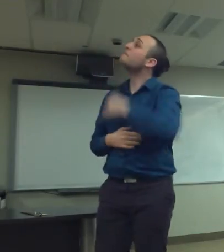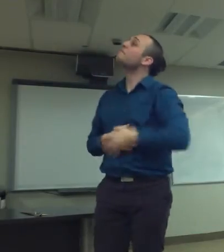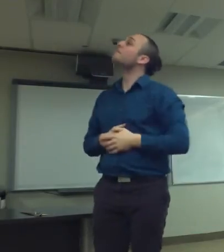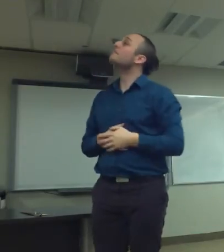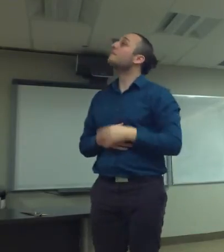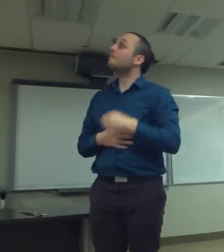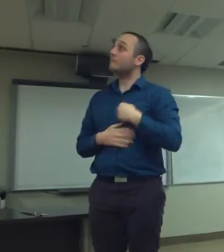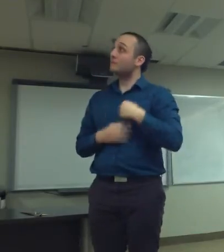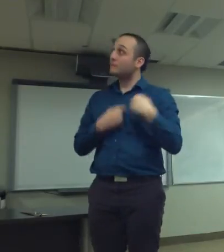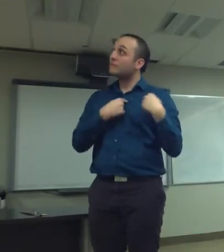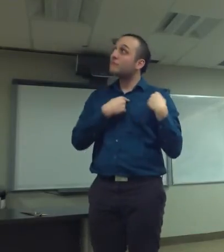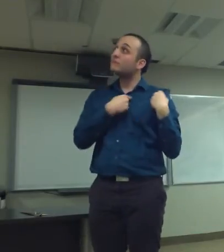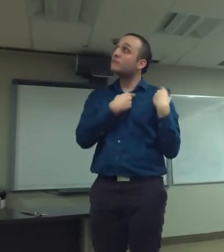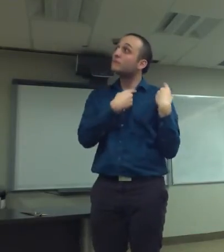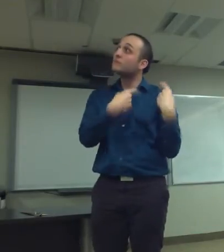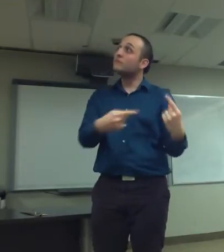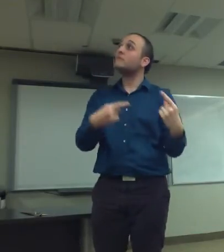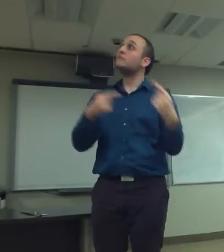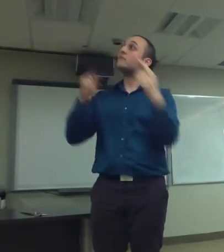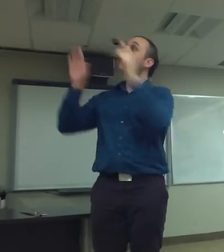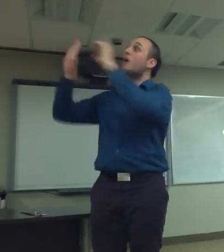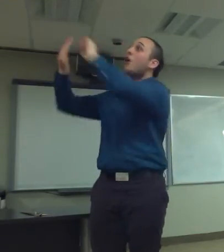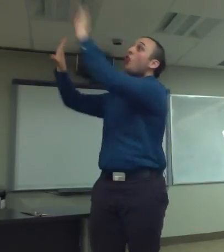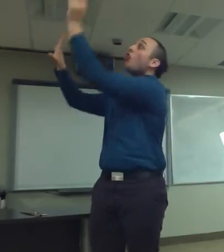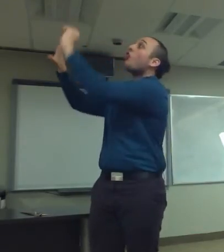the wall?"